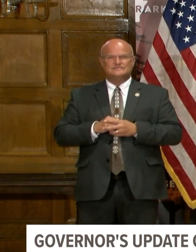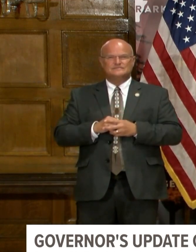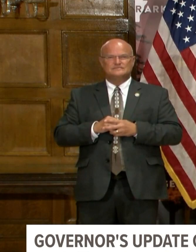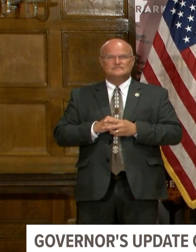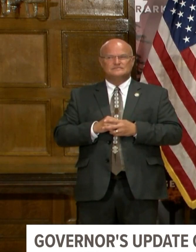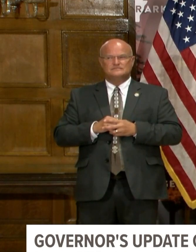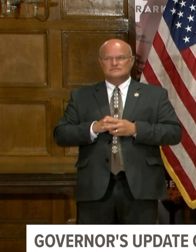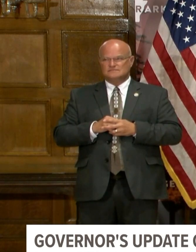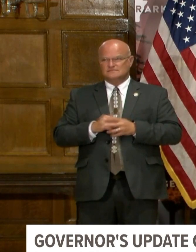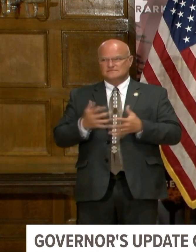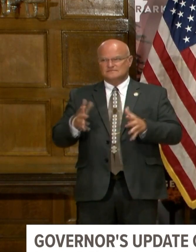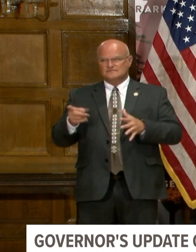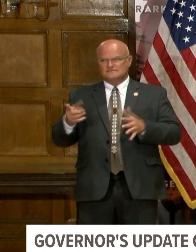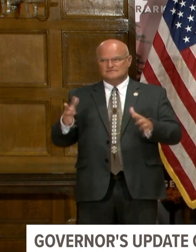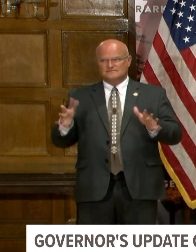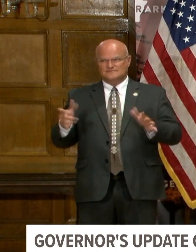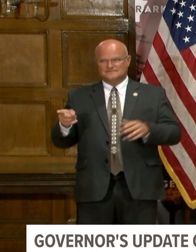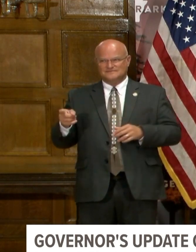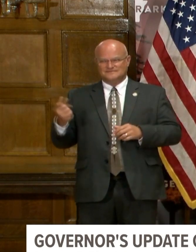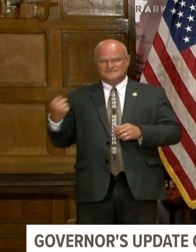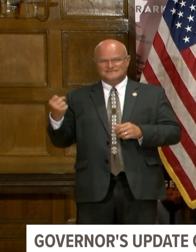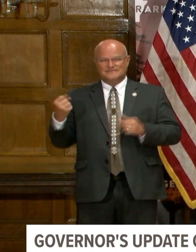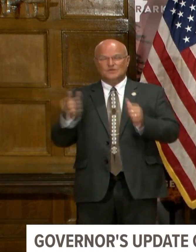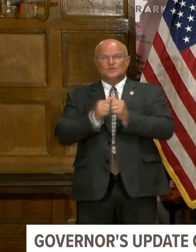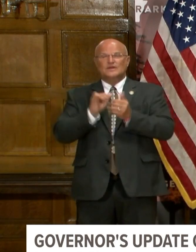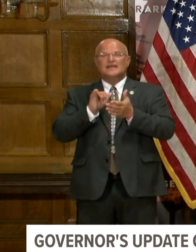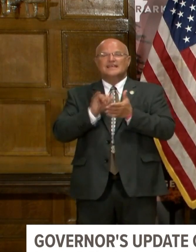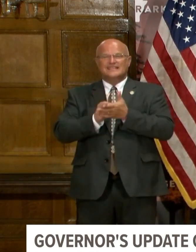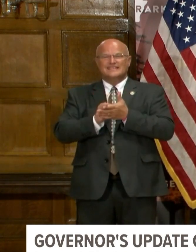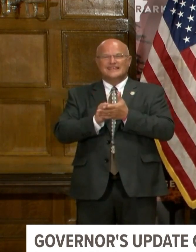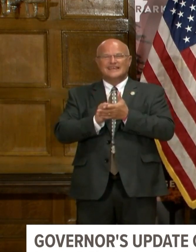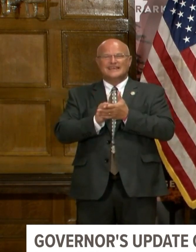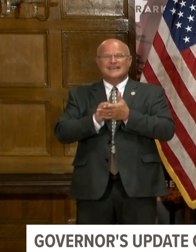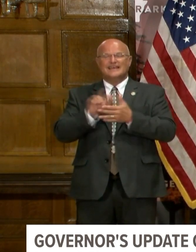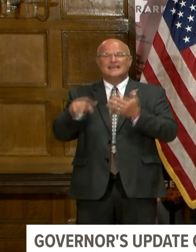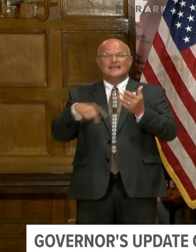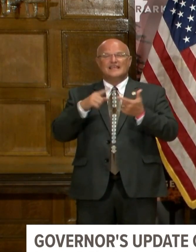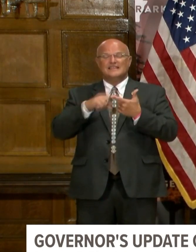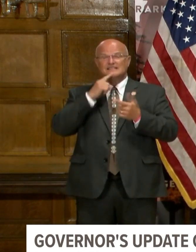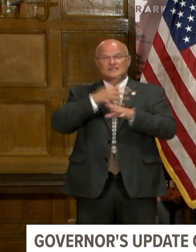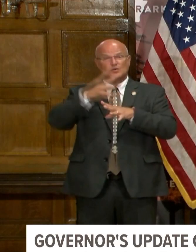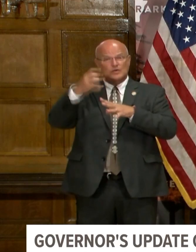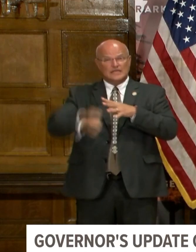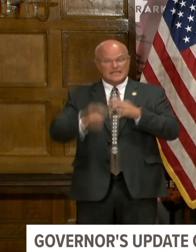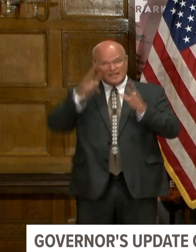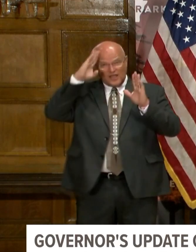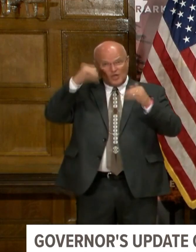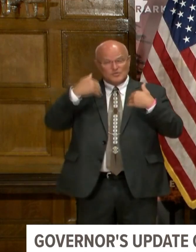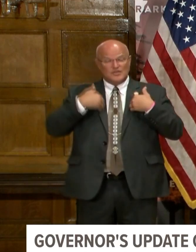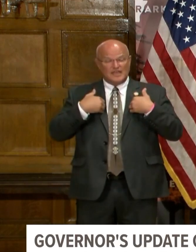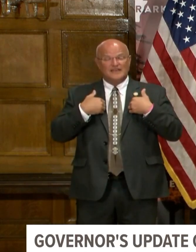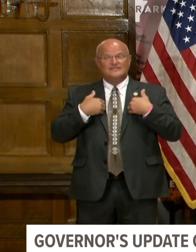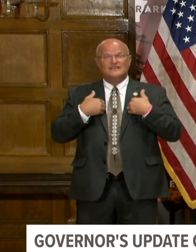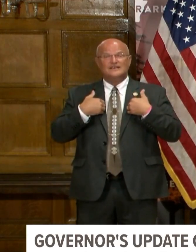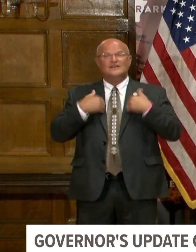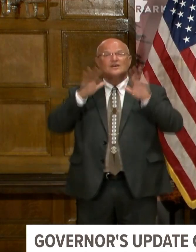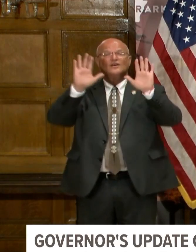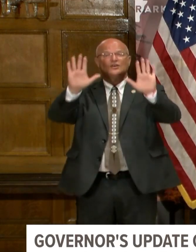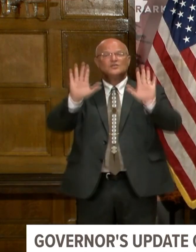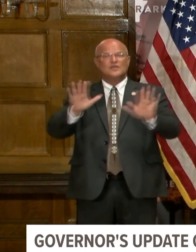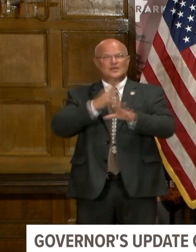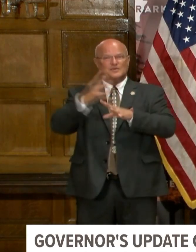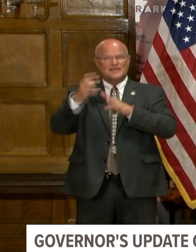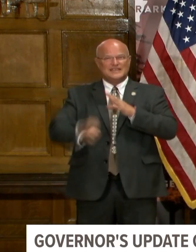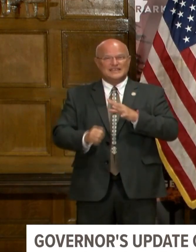So you got what you need? Did you get? All right, with that, this is the weekend. I hope everybody has a great